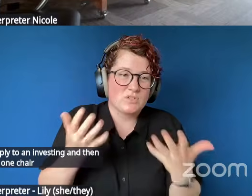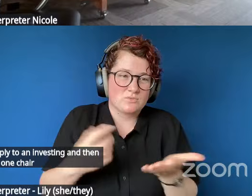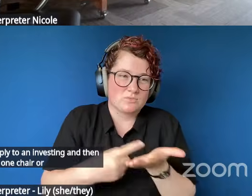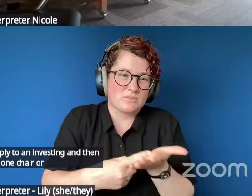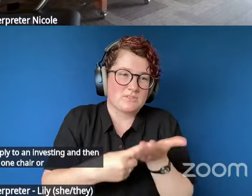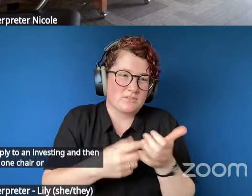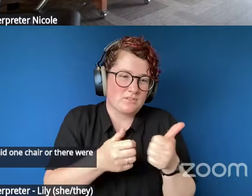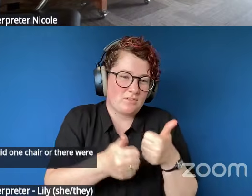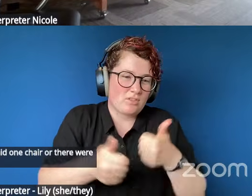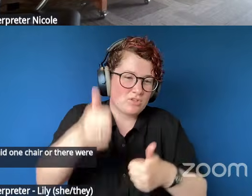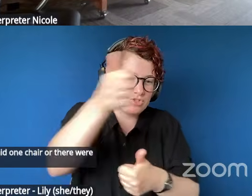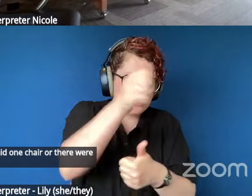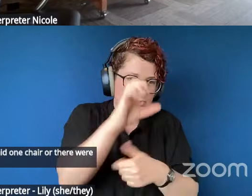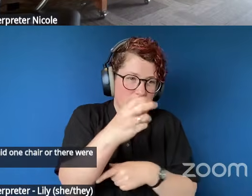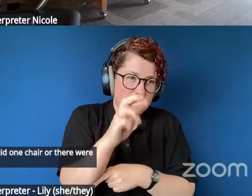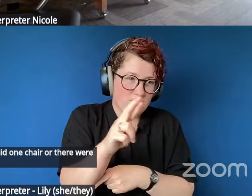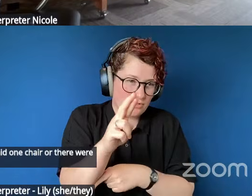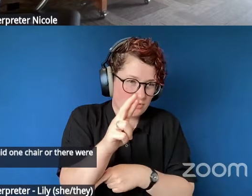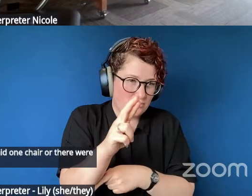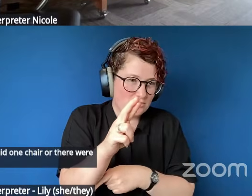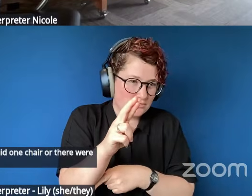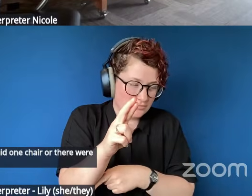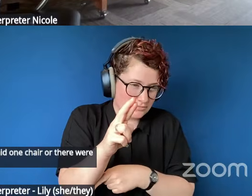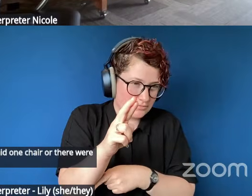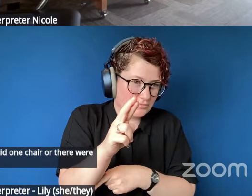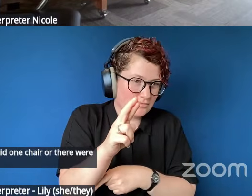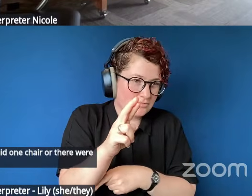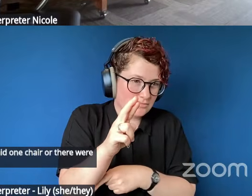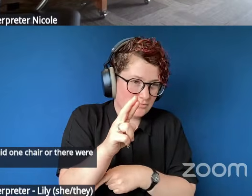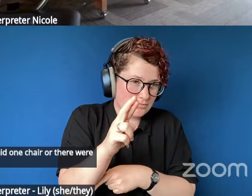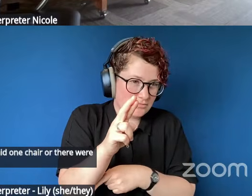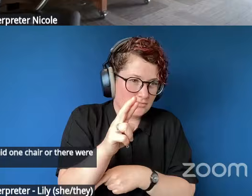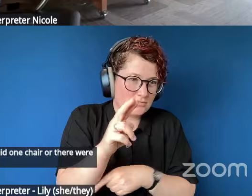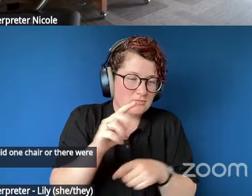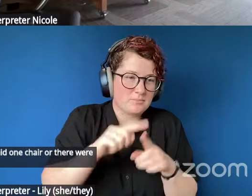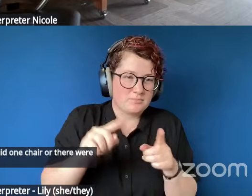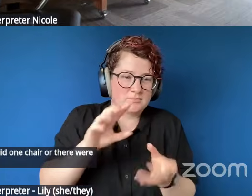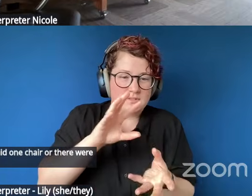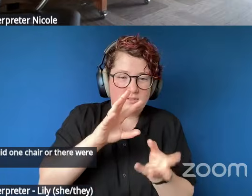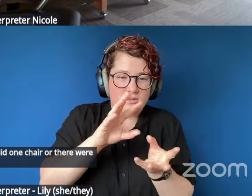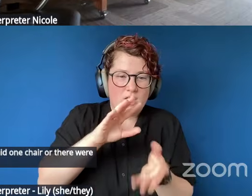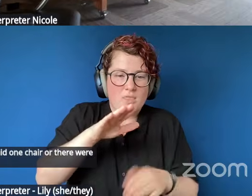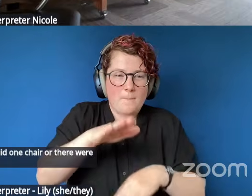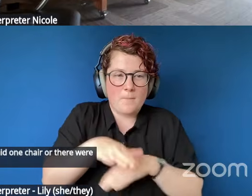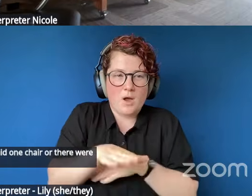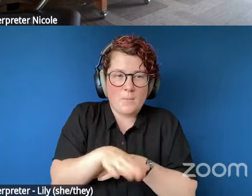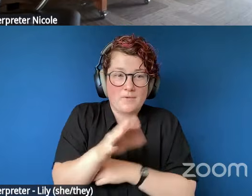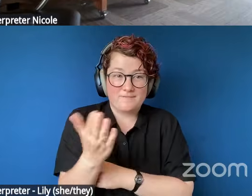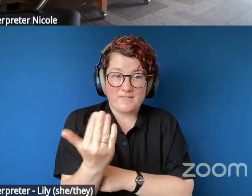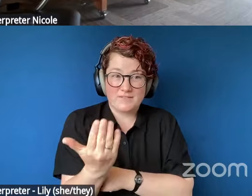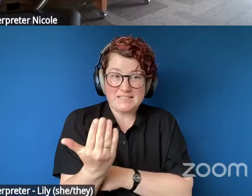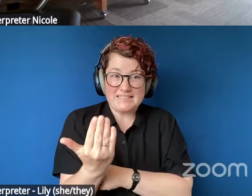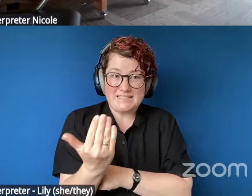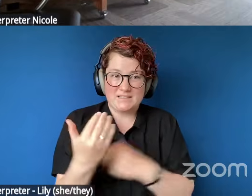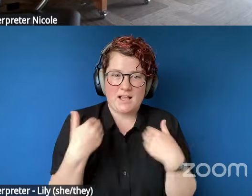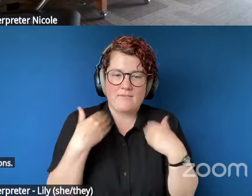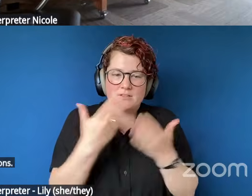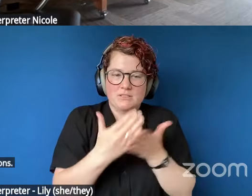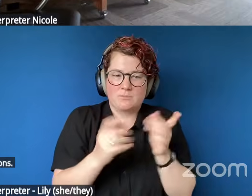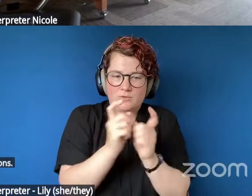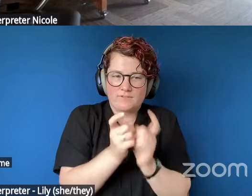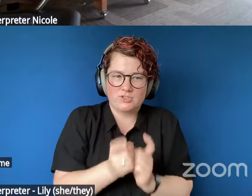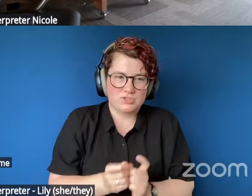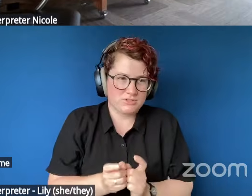multiple trustees. So the following 15 bylaws were revisions. They're still on the same